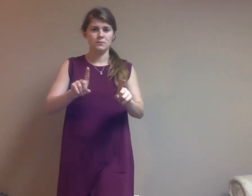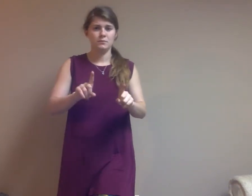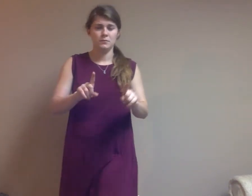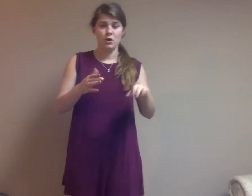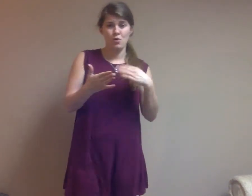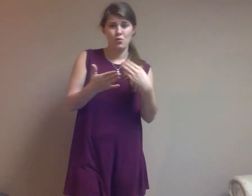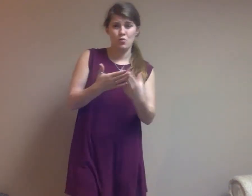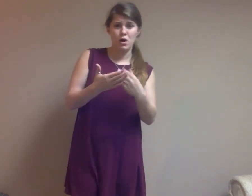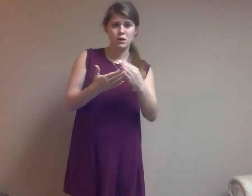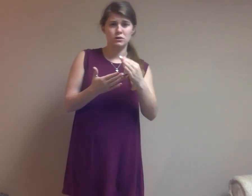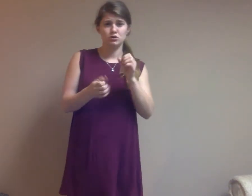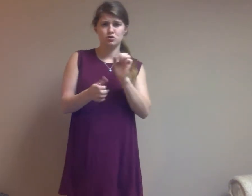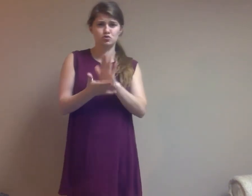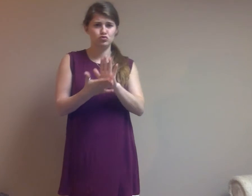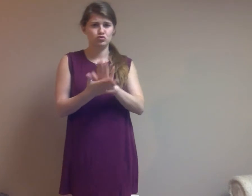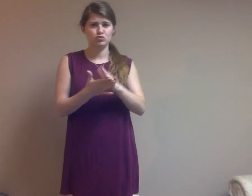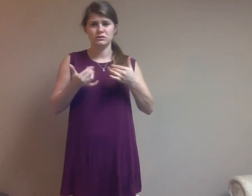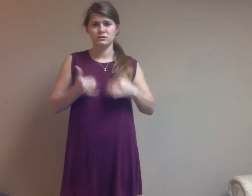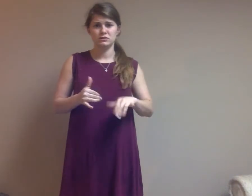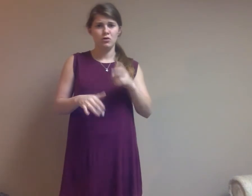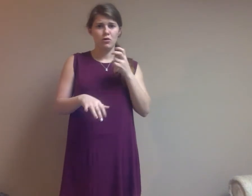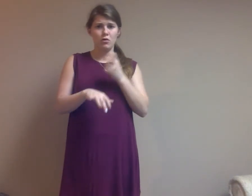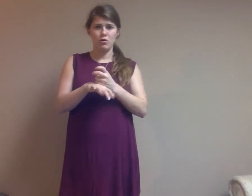Okay, sweetheart. So if I put that on my